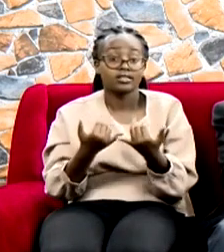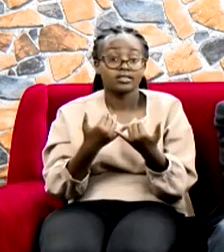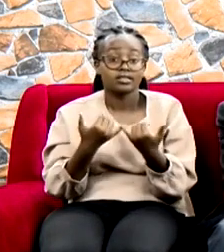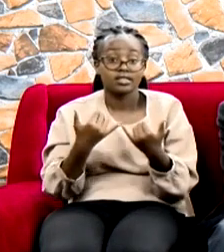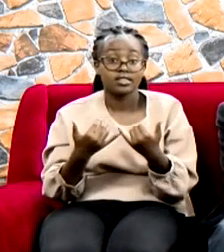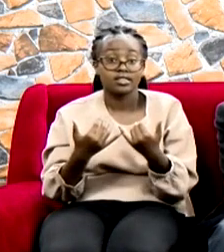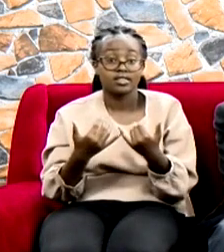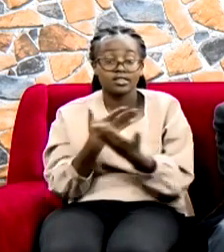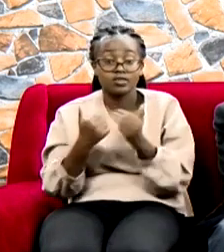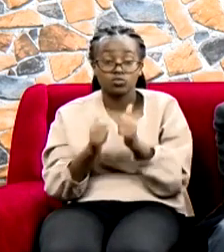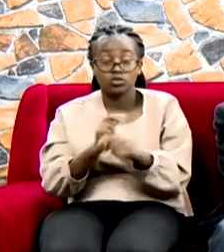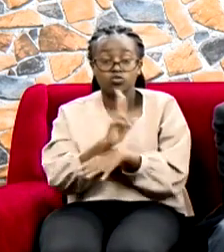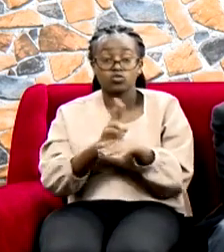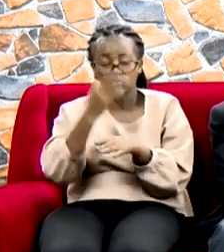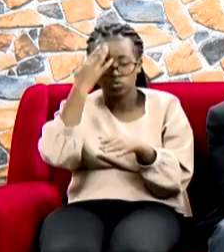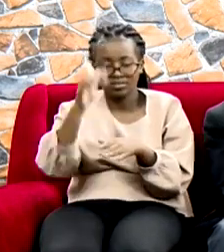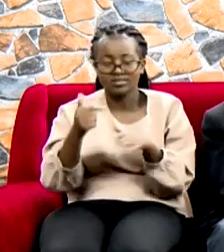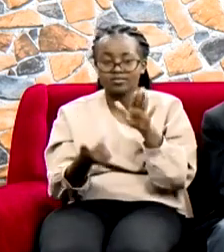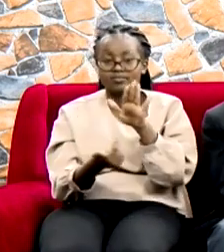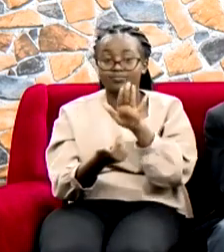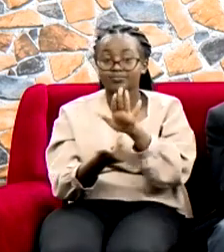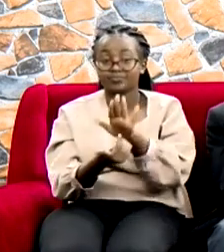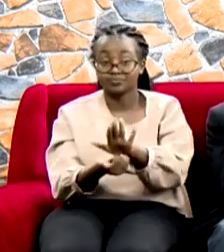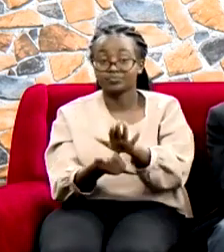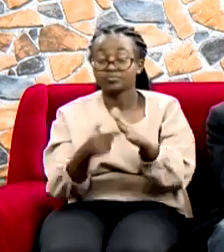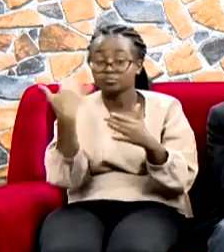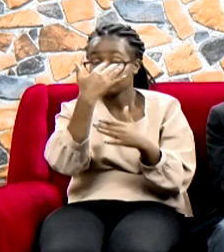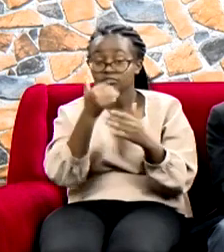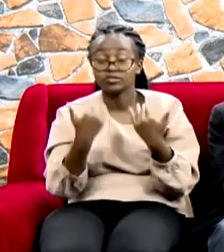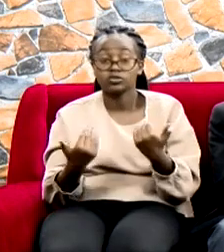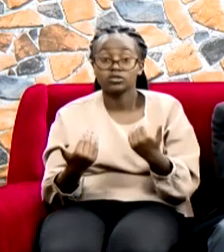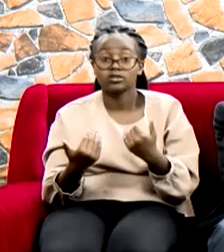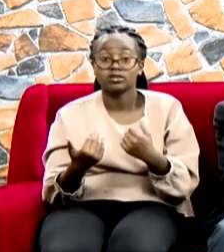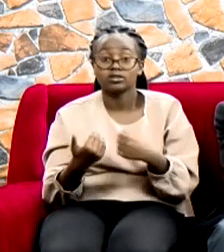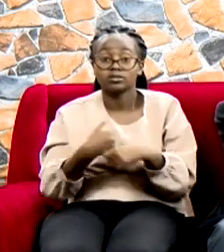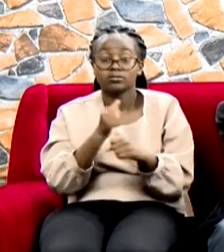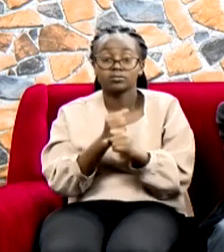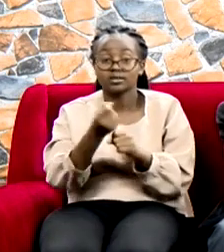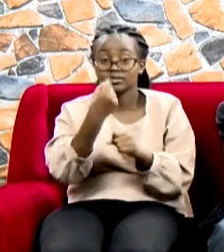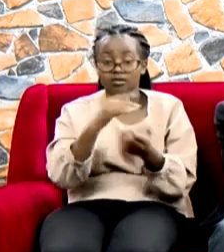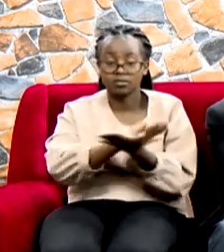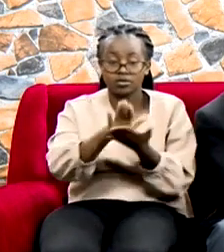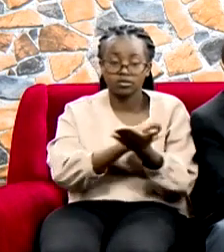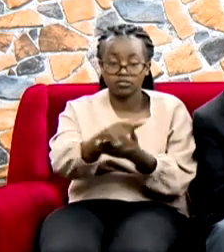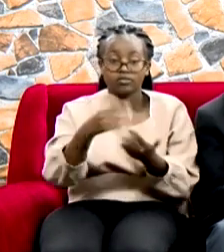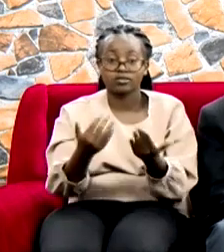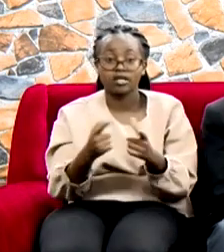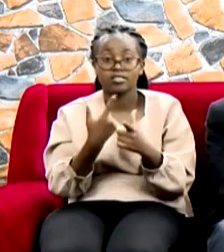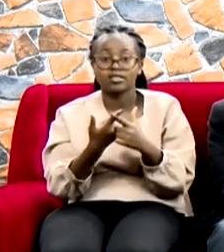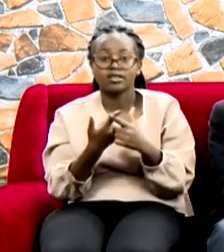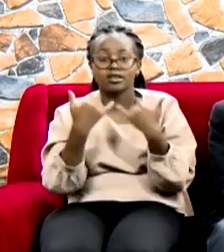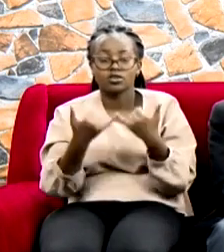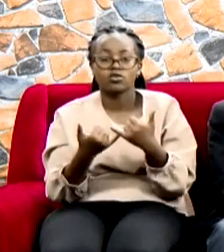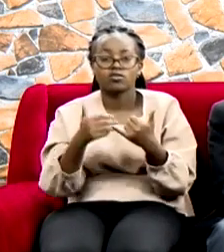will be used to assess autism. And then you say now this child seems to meet diagnosis based on these two, then you now refer to